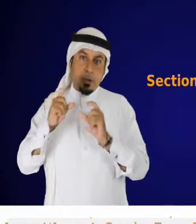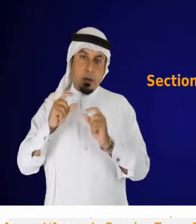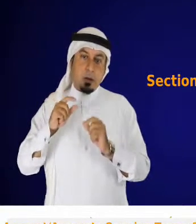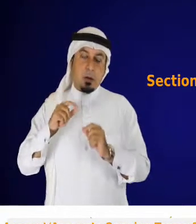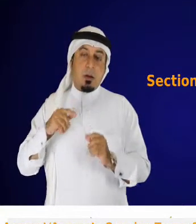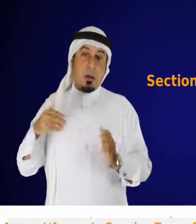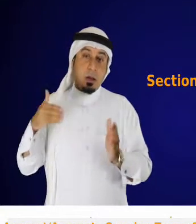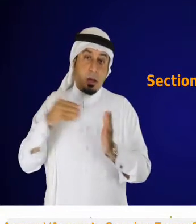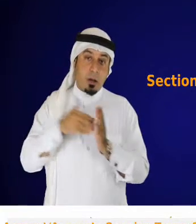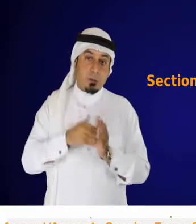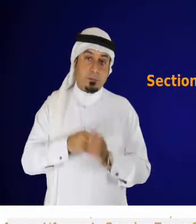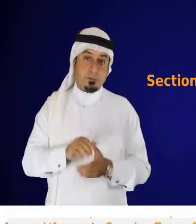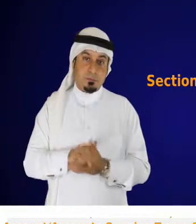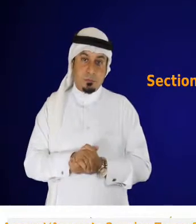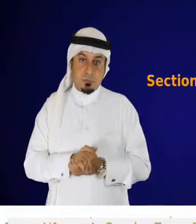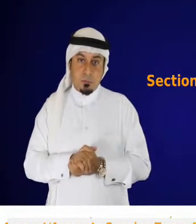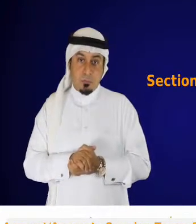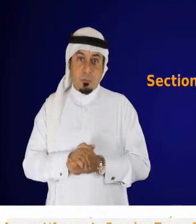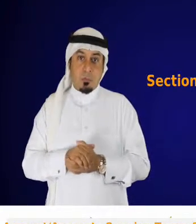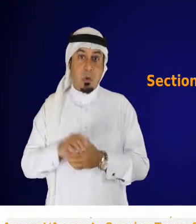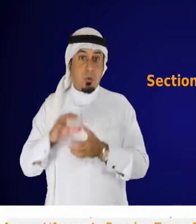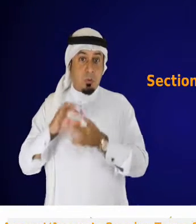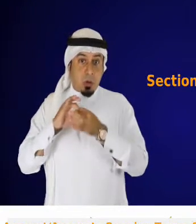out the following without notice or prior approval.